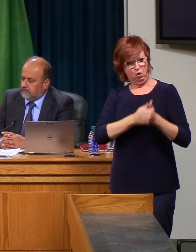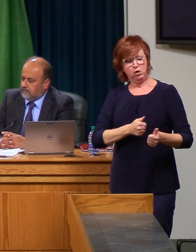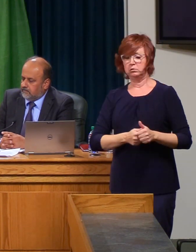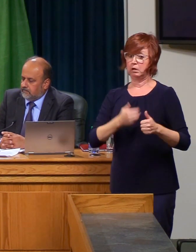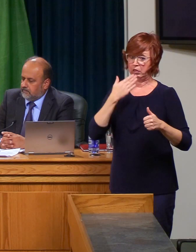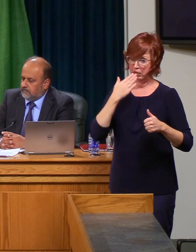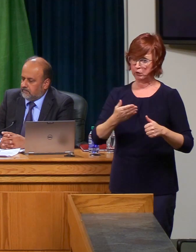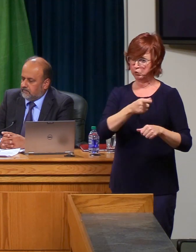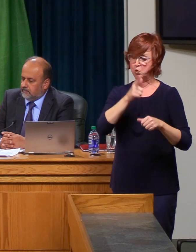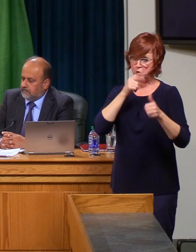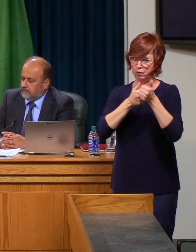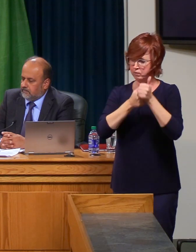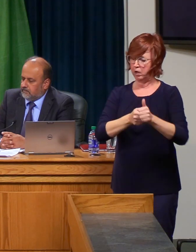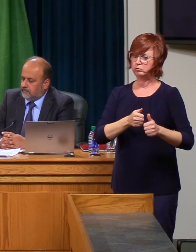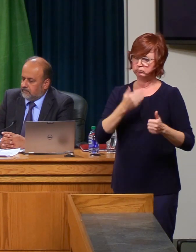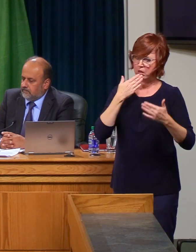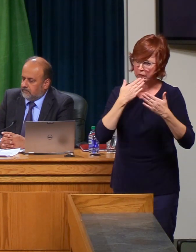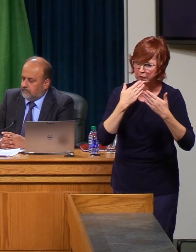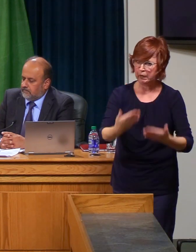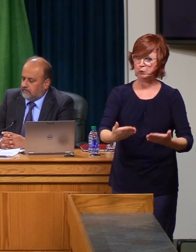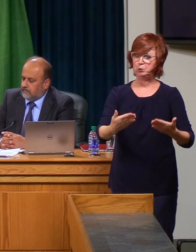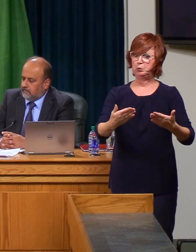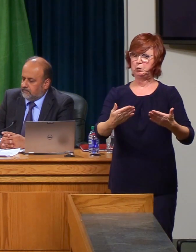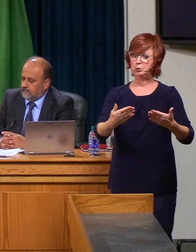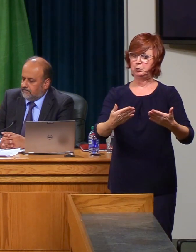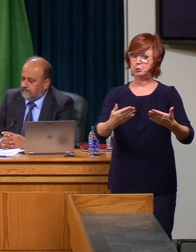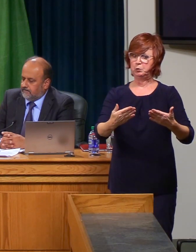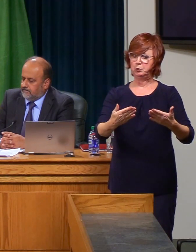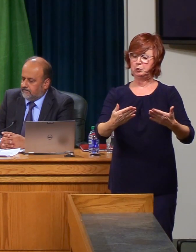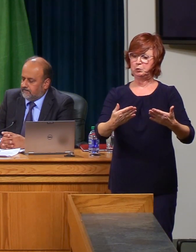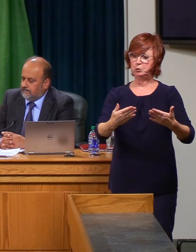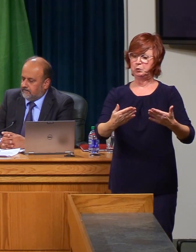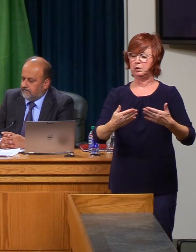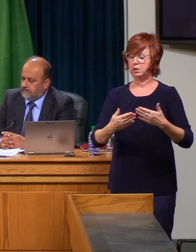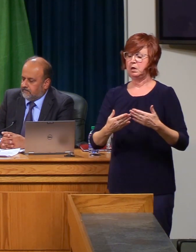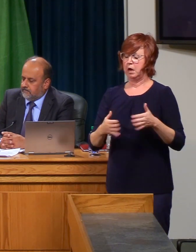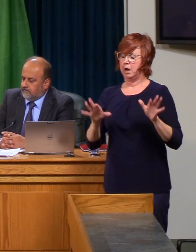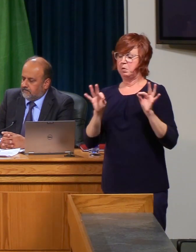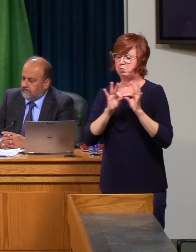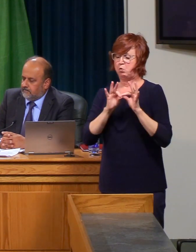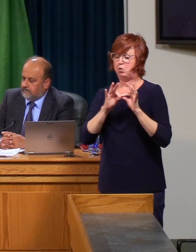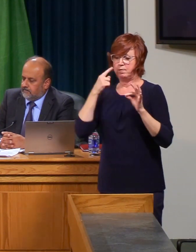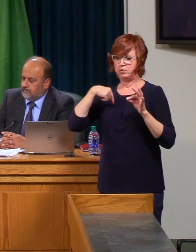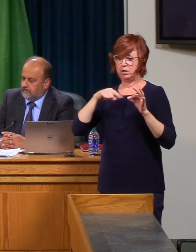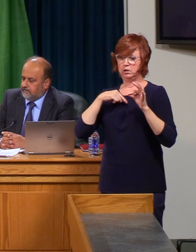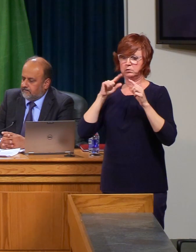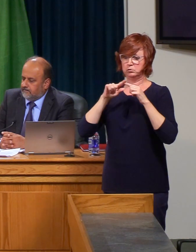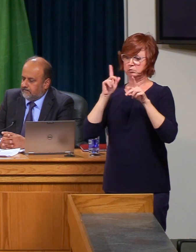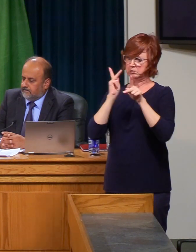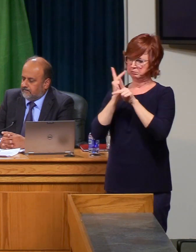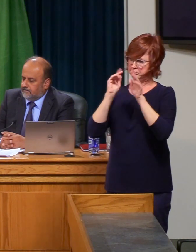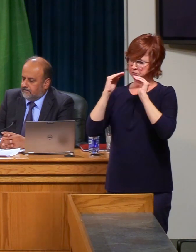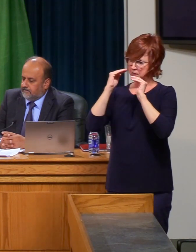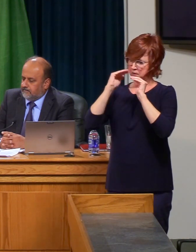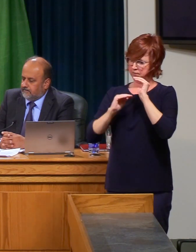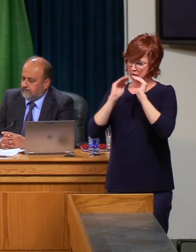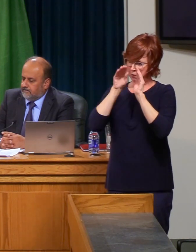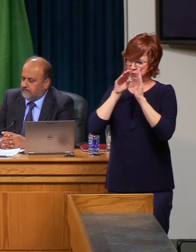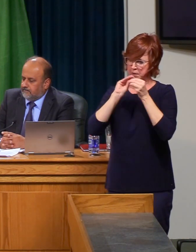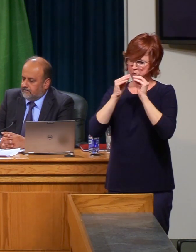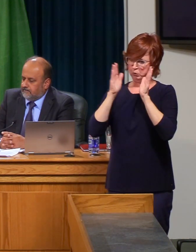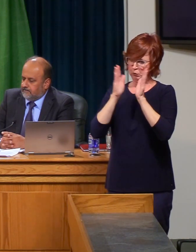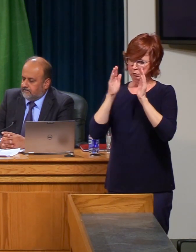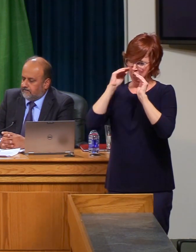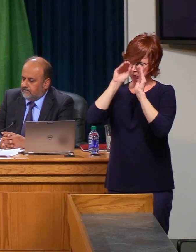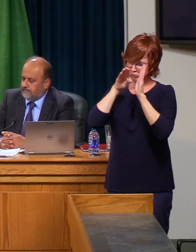that. These are the measures that are necessary for us to flatten the curve of COVID-19.